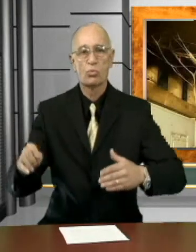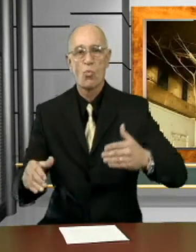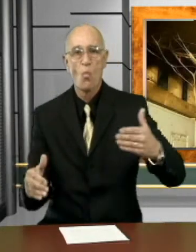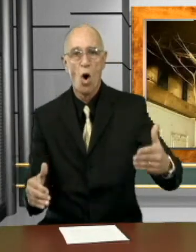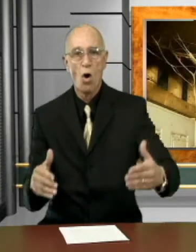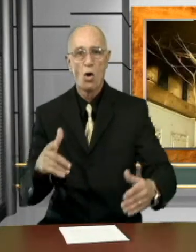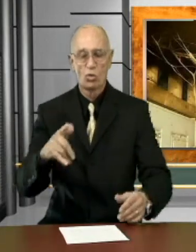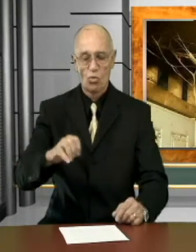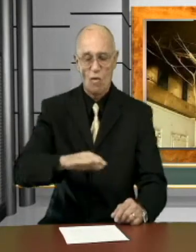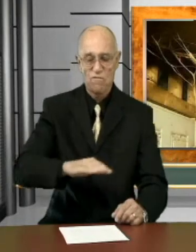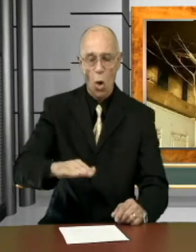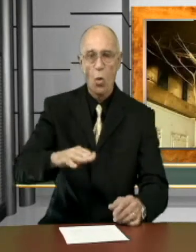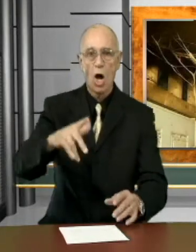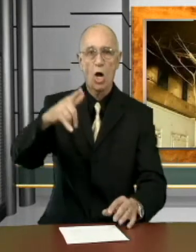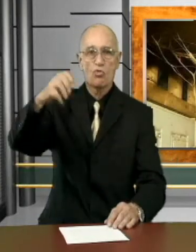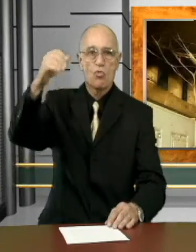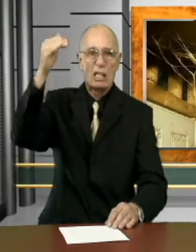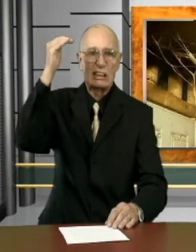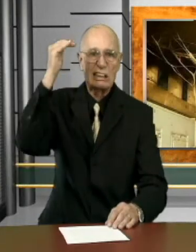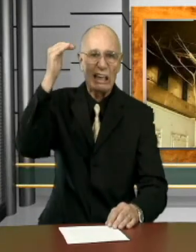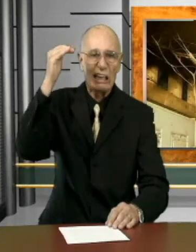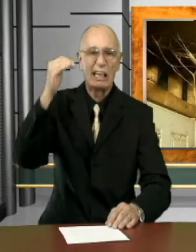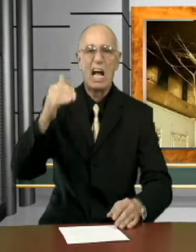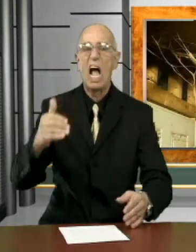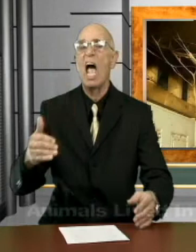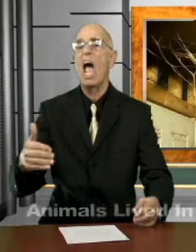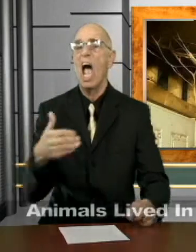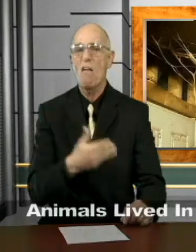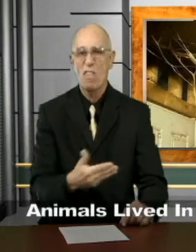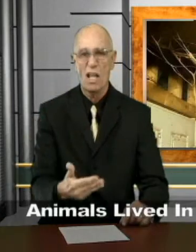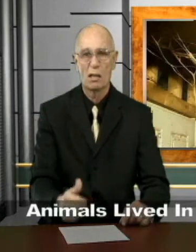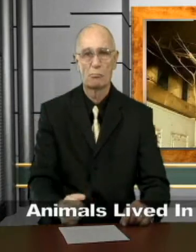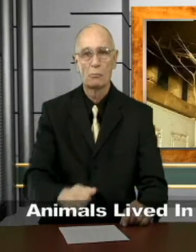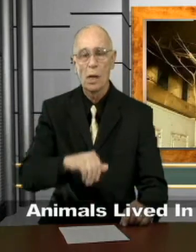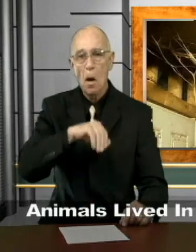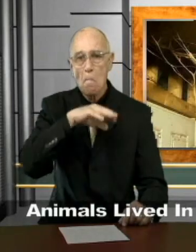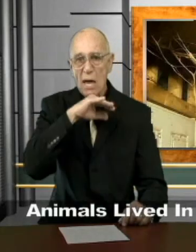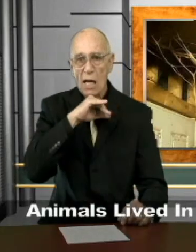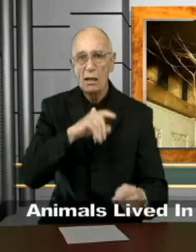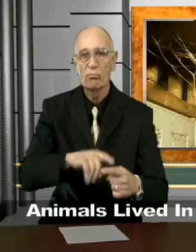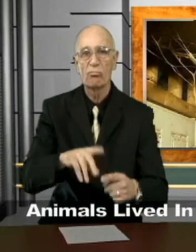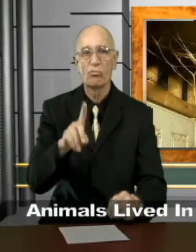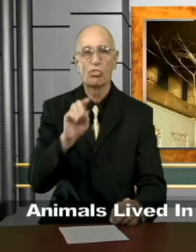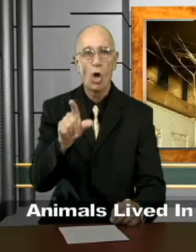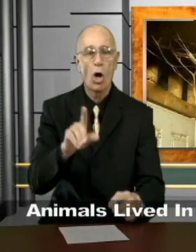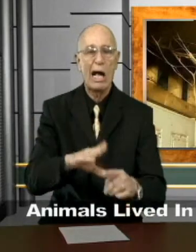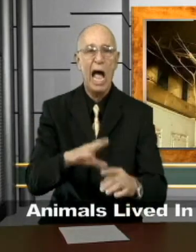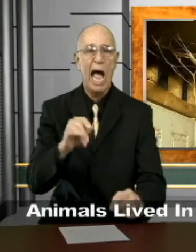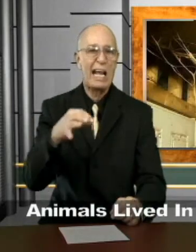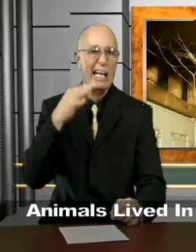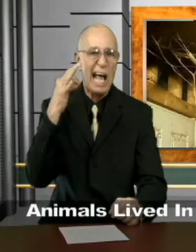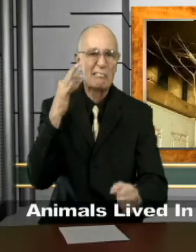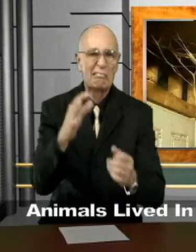everything. Pig, dog, and cat feces is everywhere.